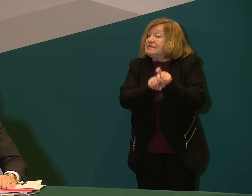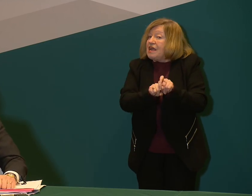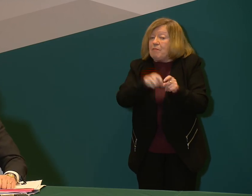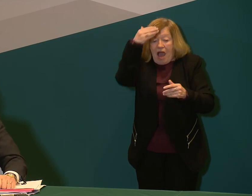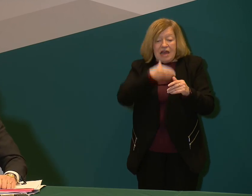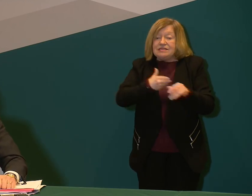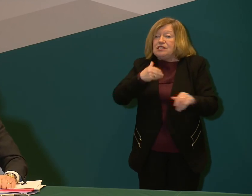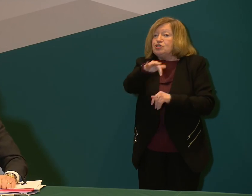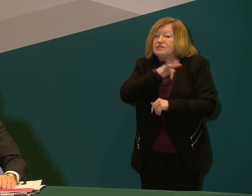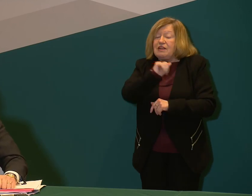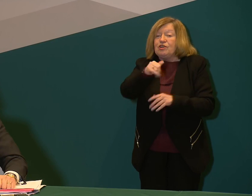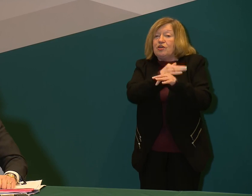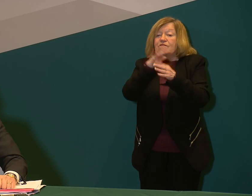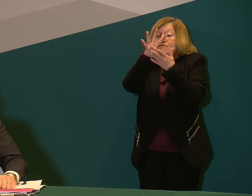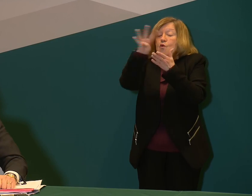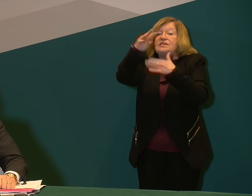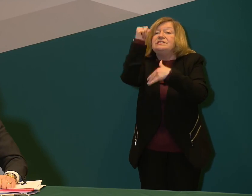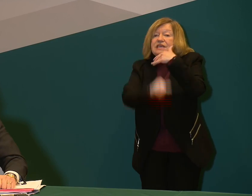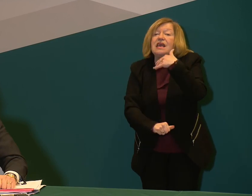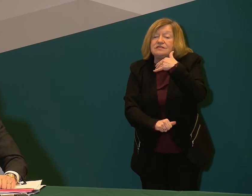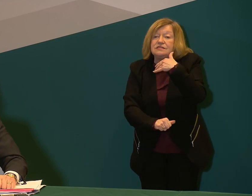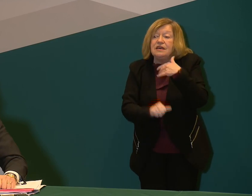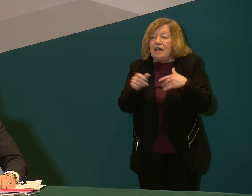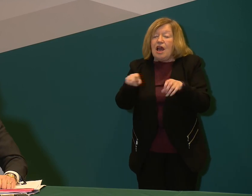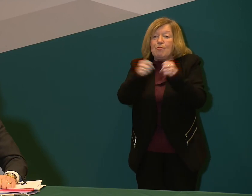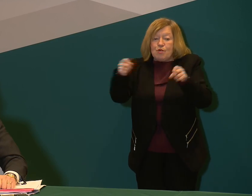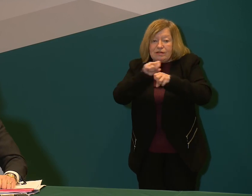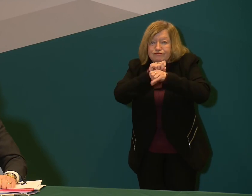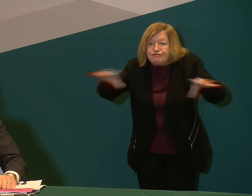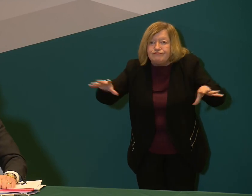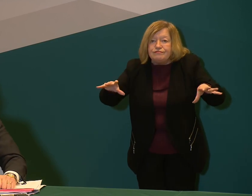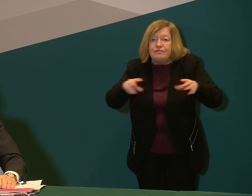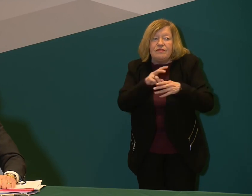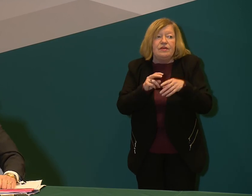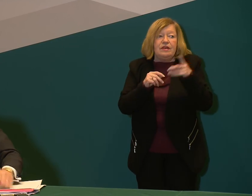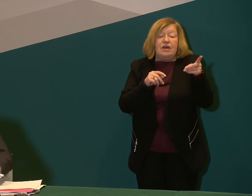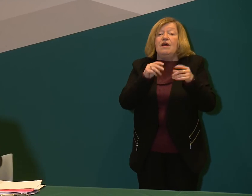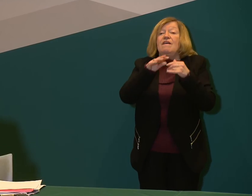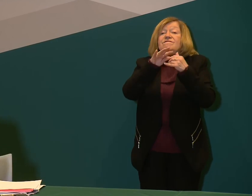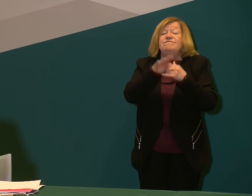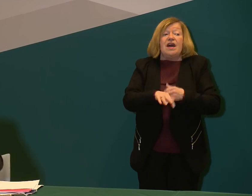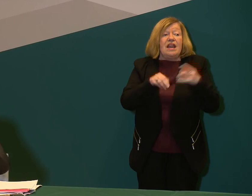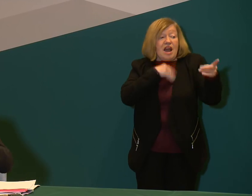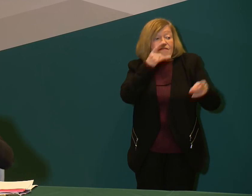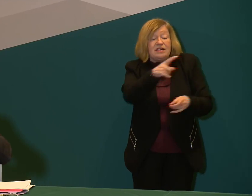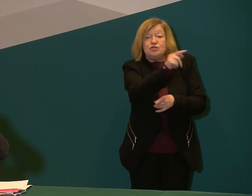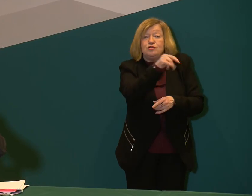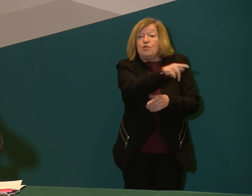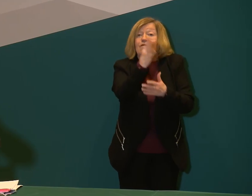Isolate yourselves and your family for 14 days and break the transmission of the virus. Tony, finally, I've asked you this a few